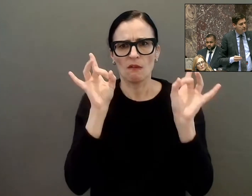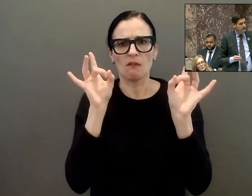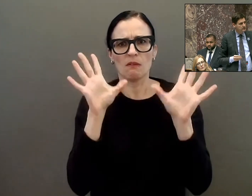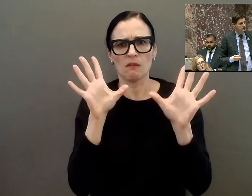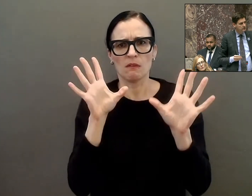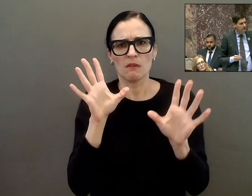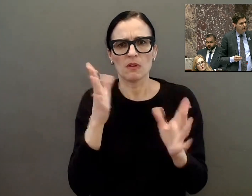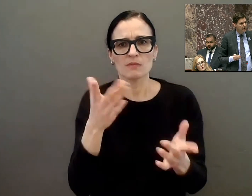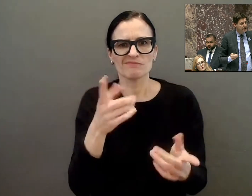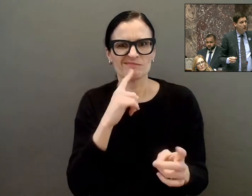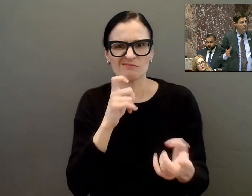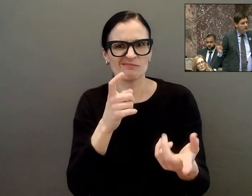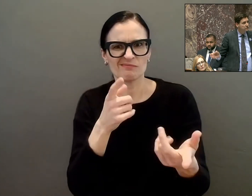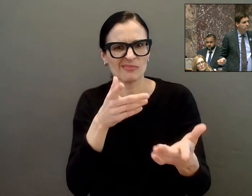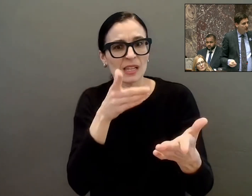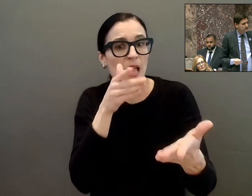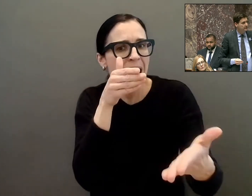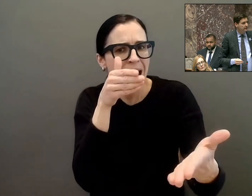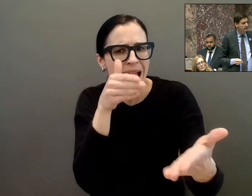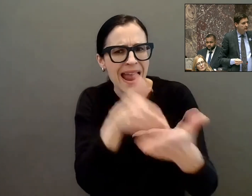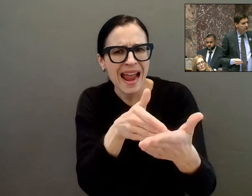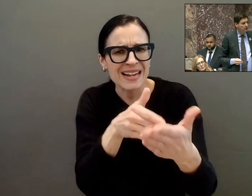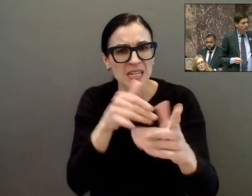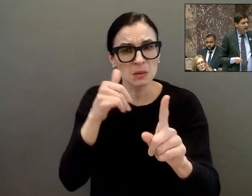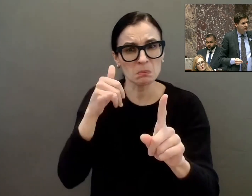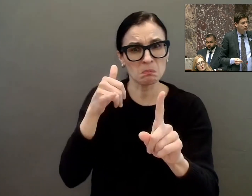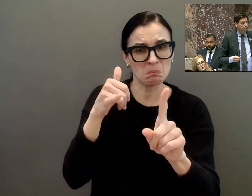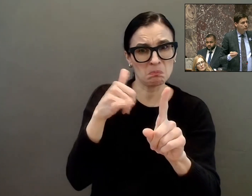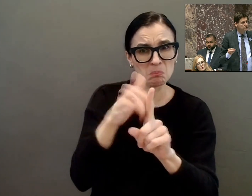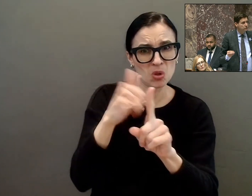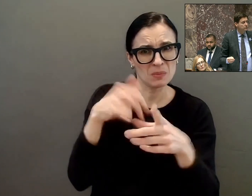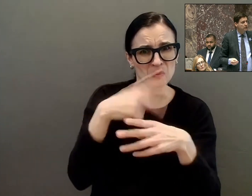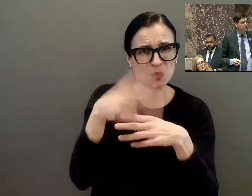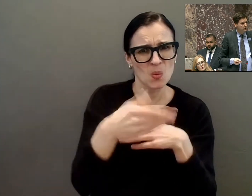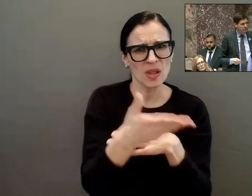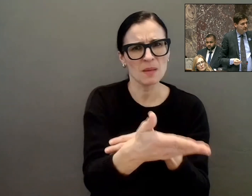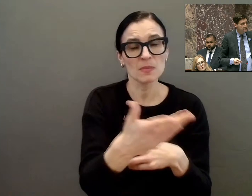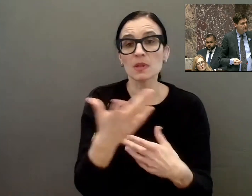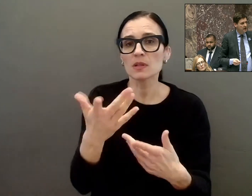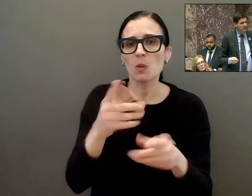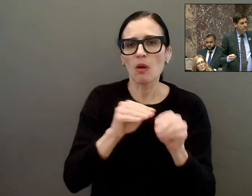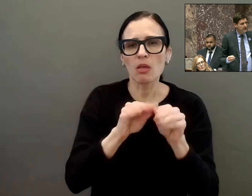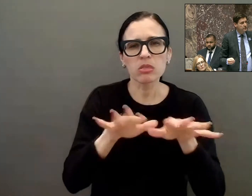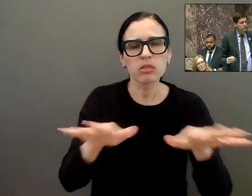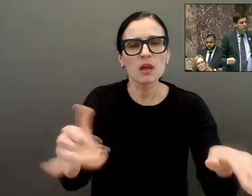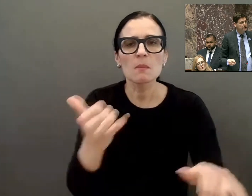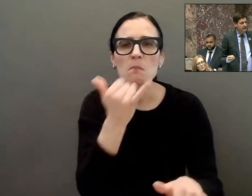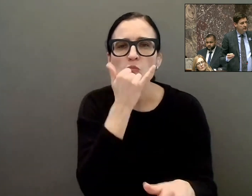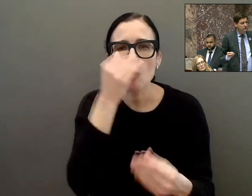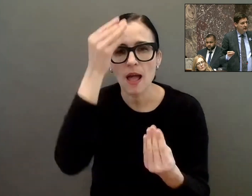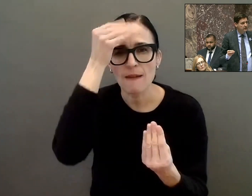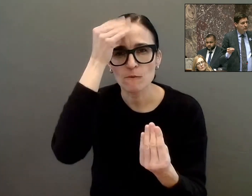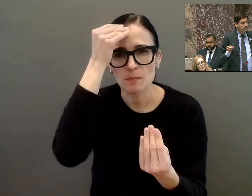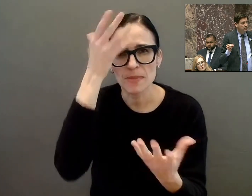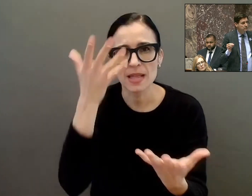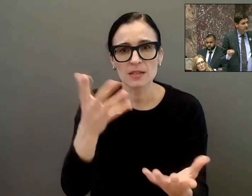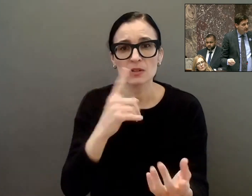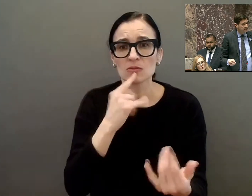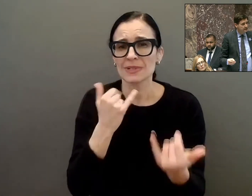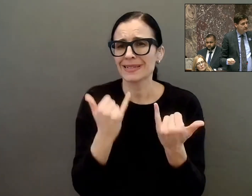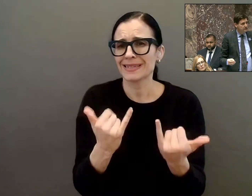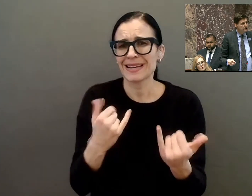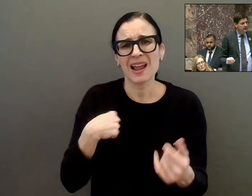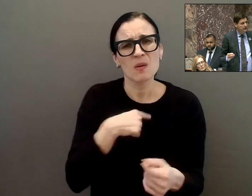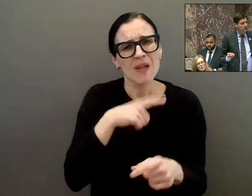our communities, and now, unsurprisingly, we have to go through and do some work with communities to make sure that they understand that we're out there to